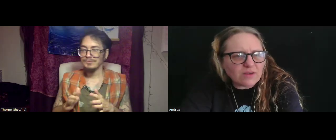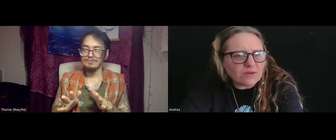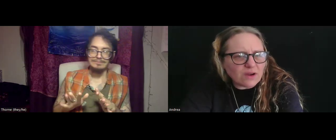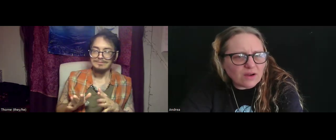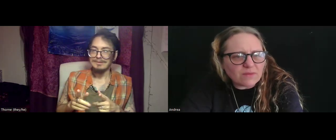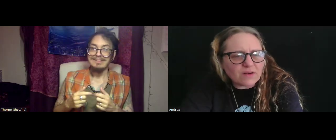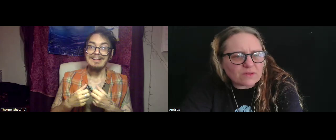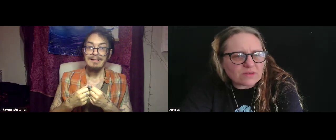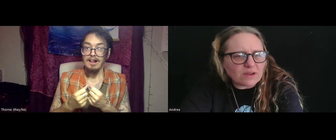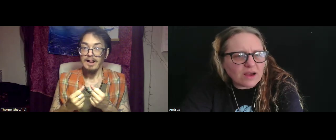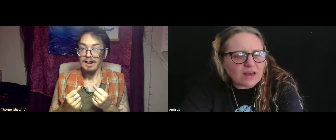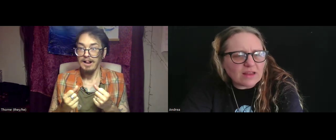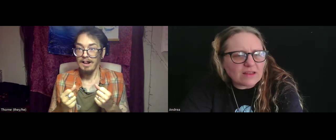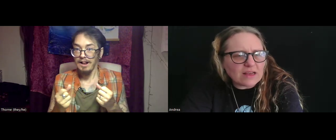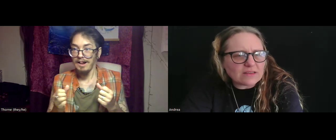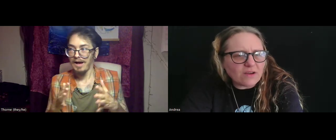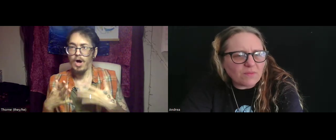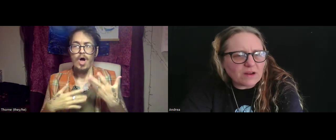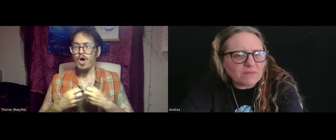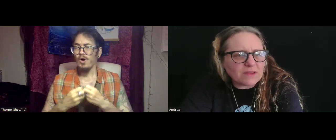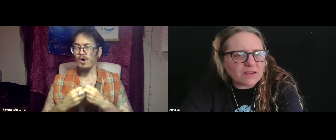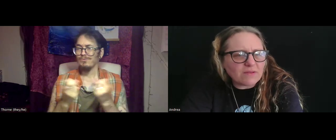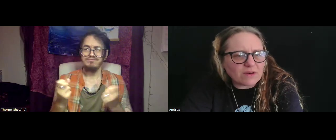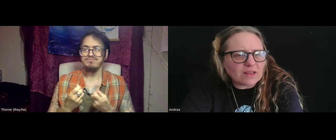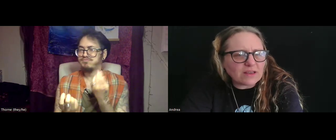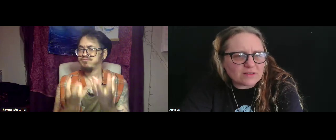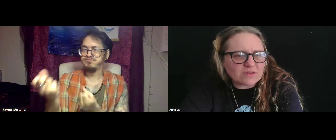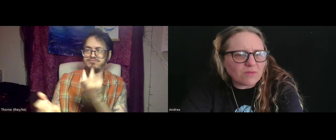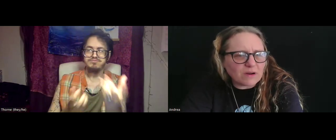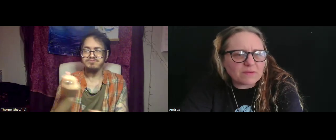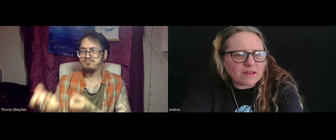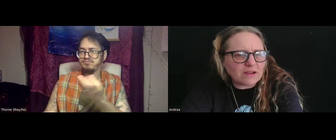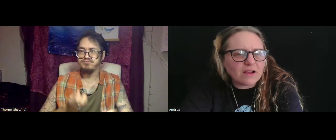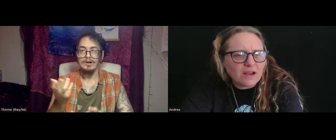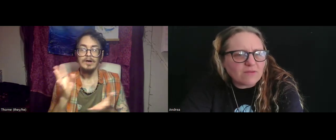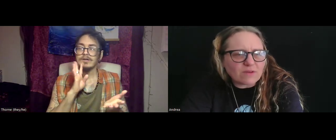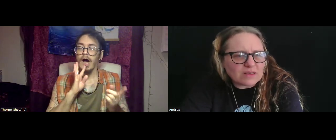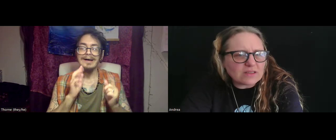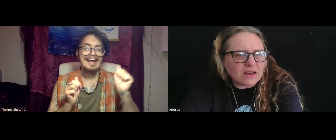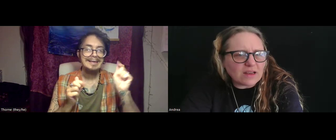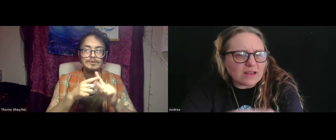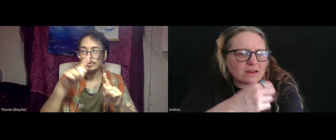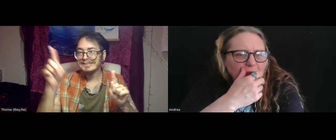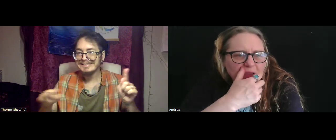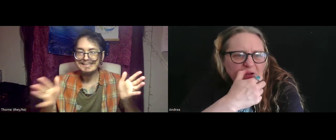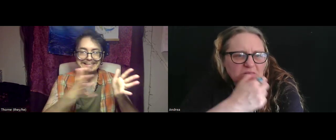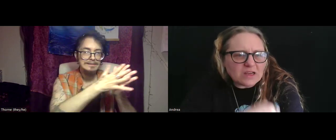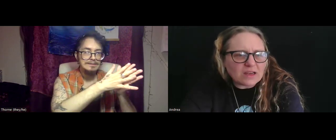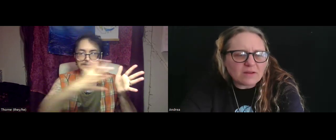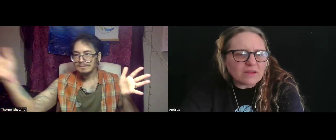you? What's going on? And then as they open up, then they really just open up and then they're really signing and, they'll